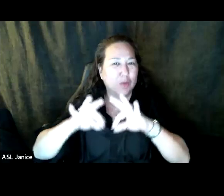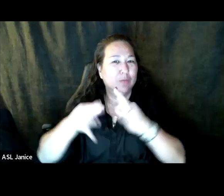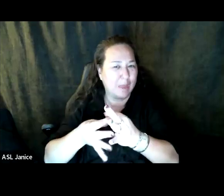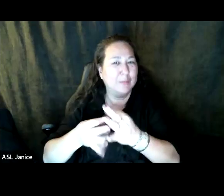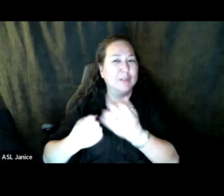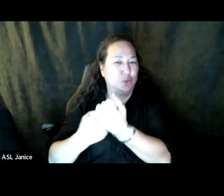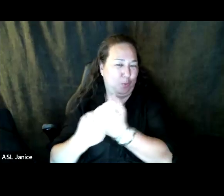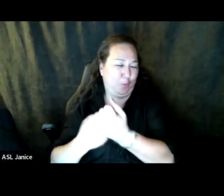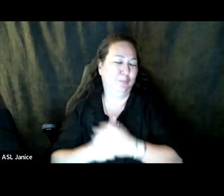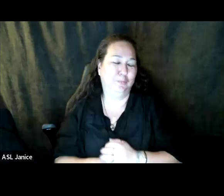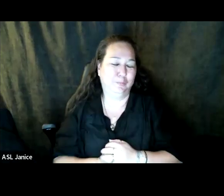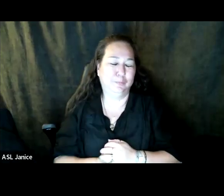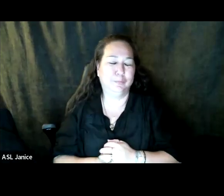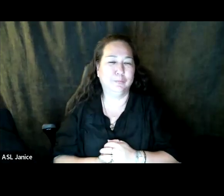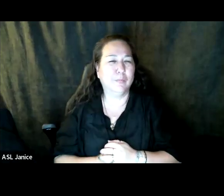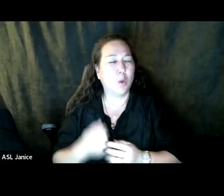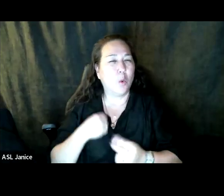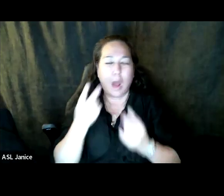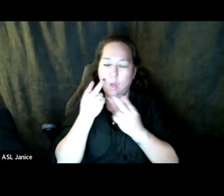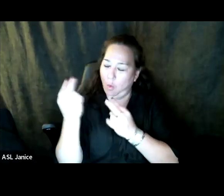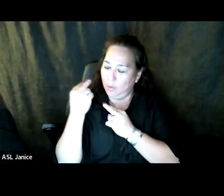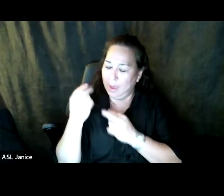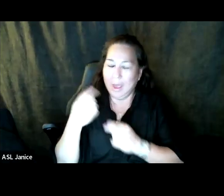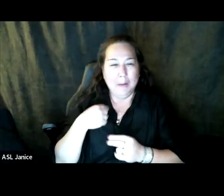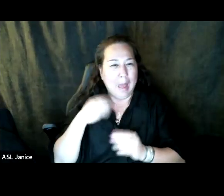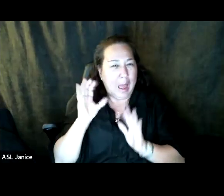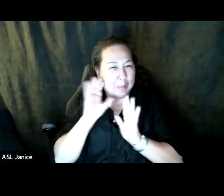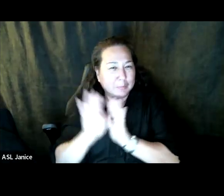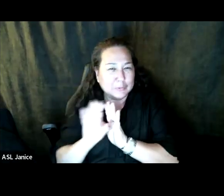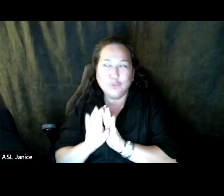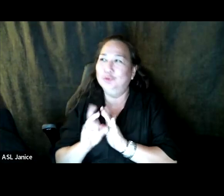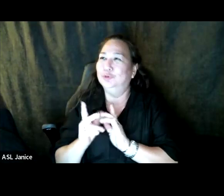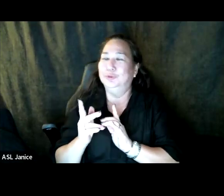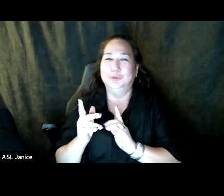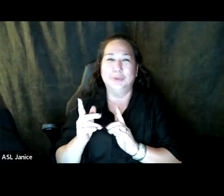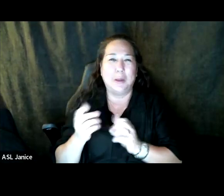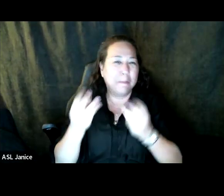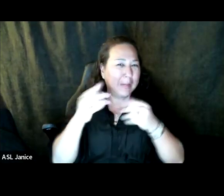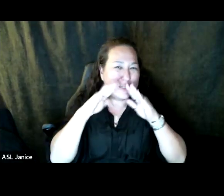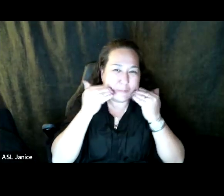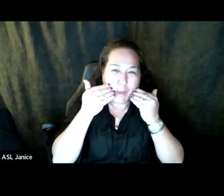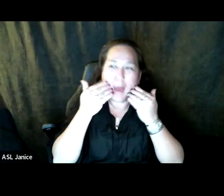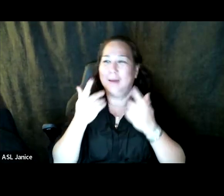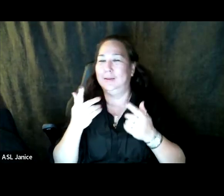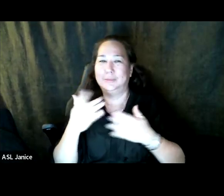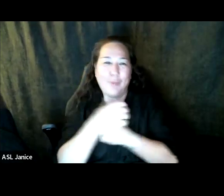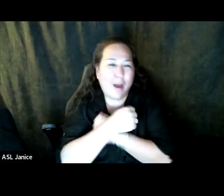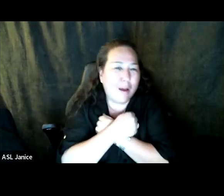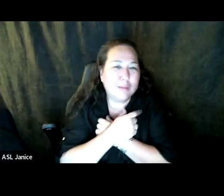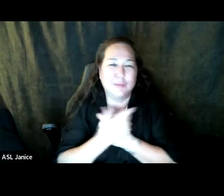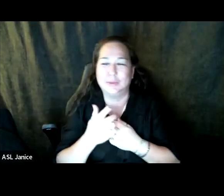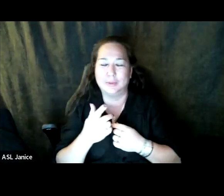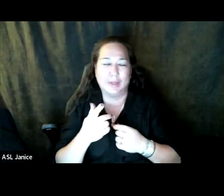First few days, when I think back, my images are just many smiles, many hugs, positive energy and hope throughout